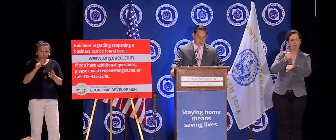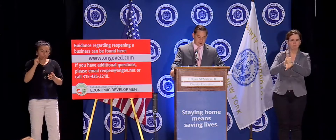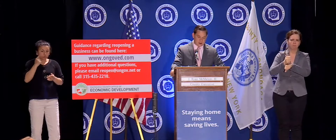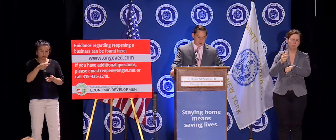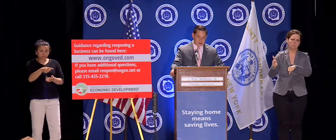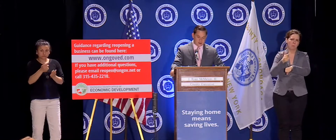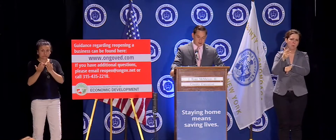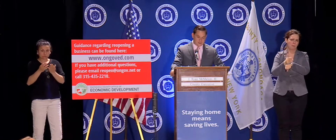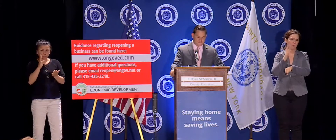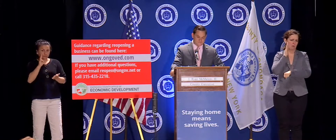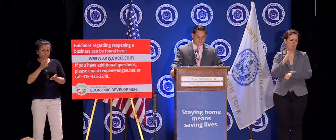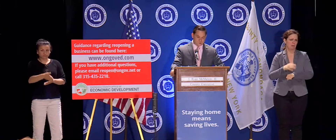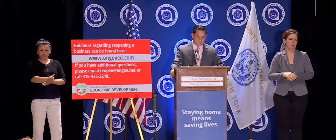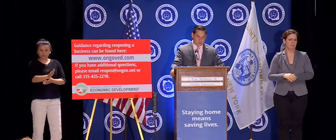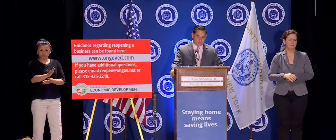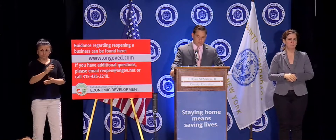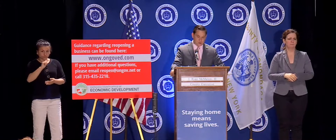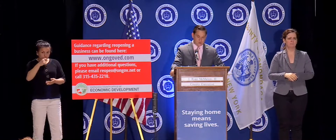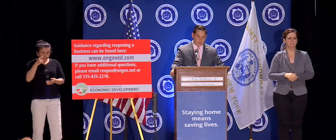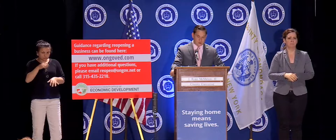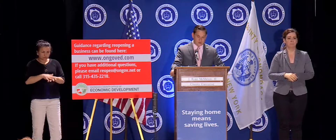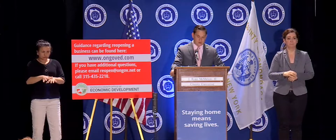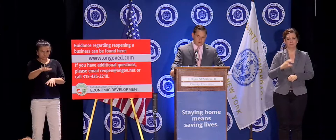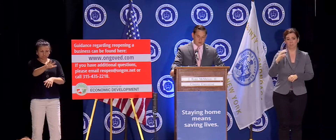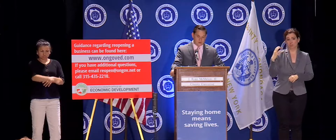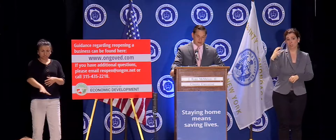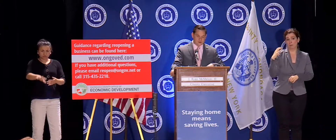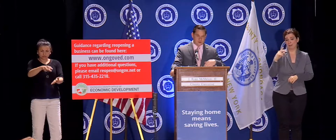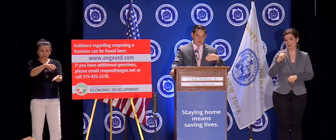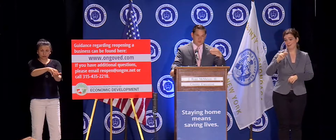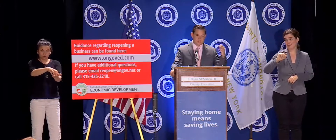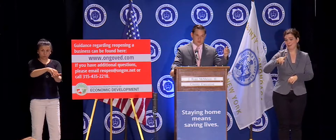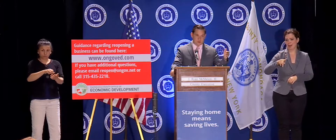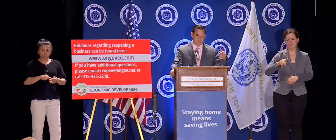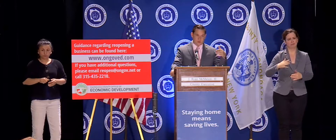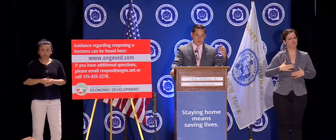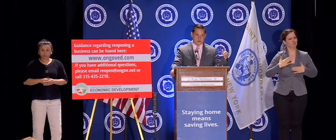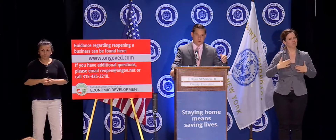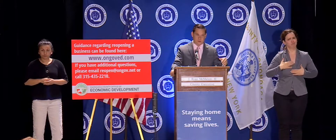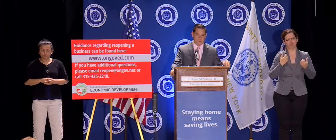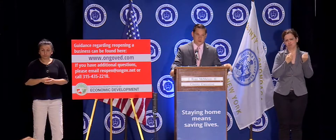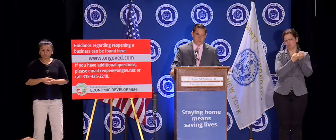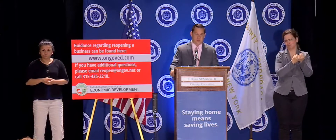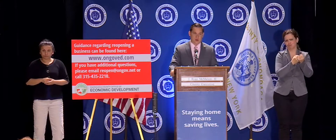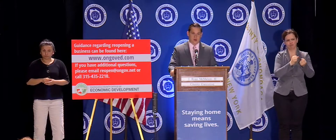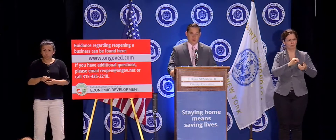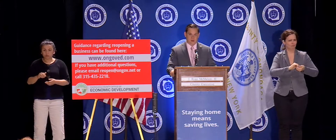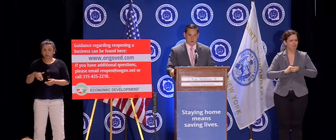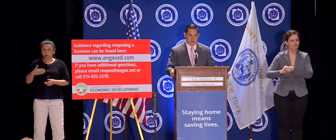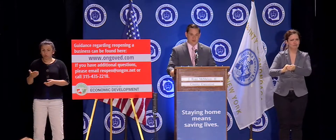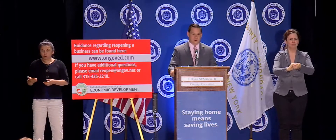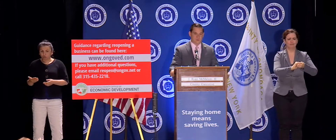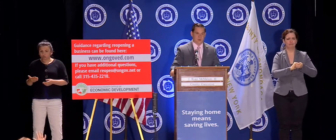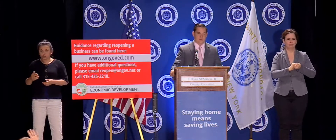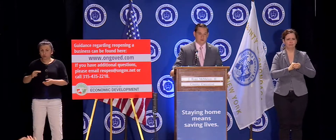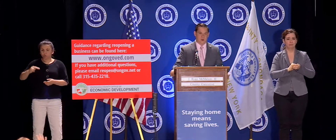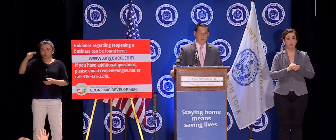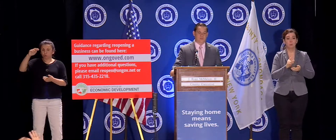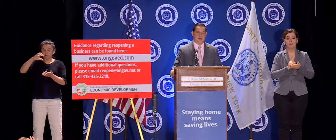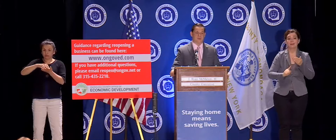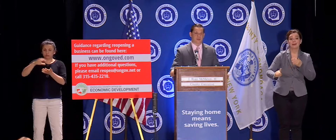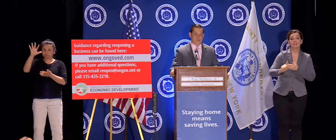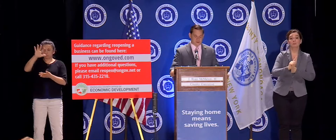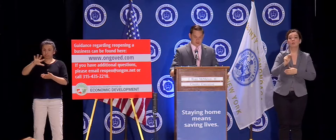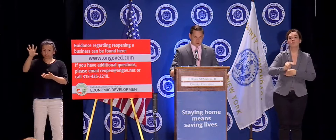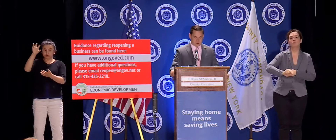that. And we're going to go next look for some of the northern suburbs as we have a